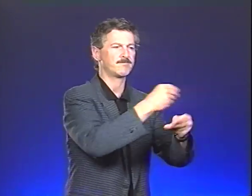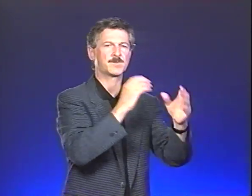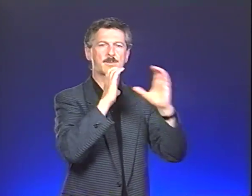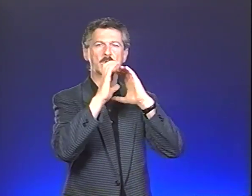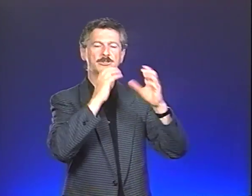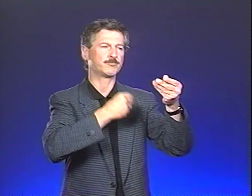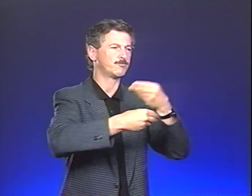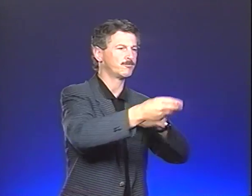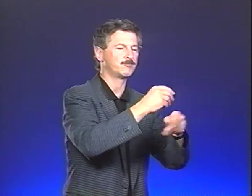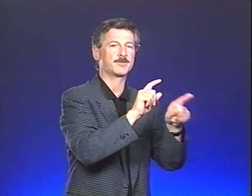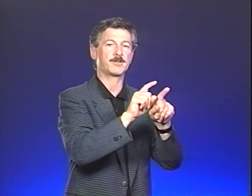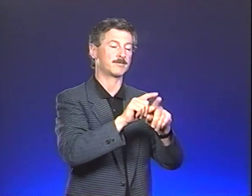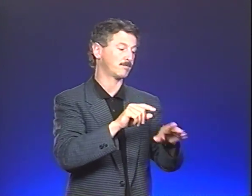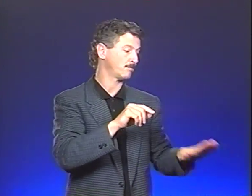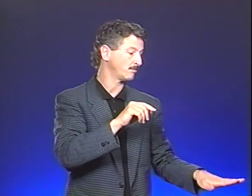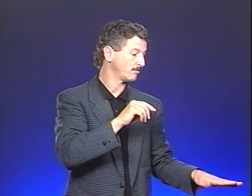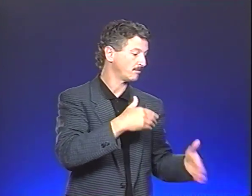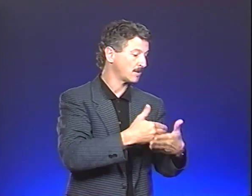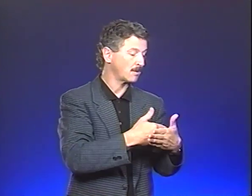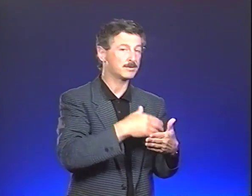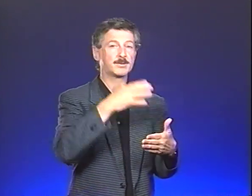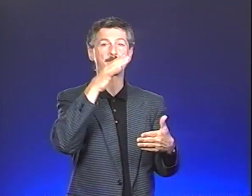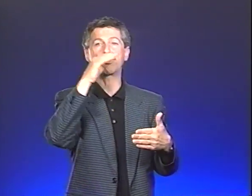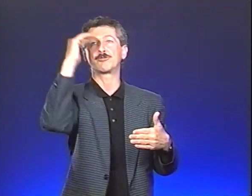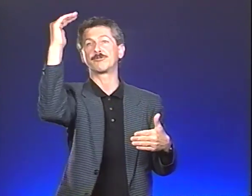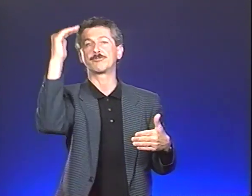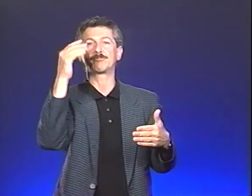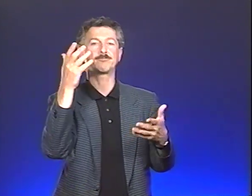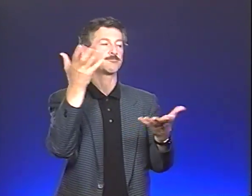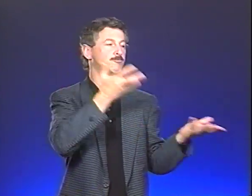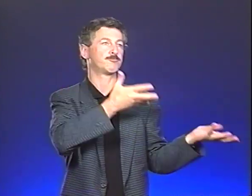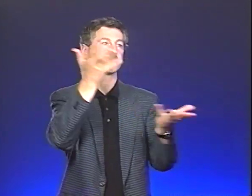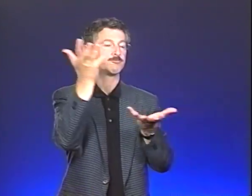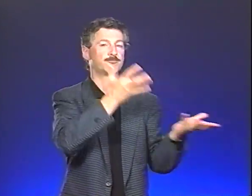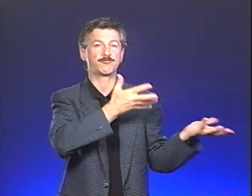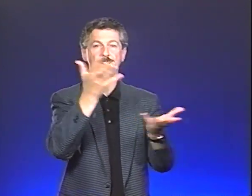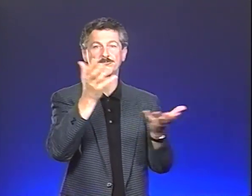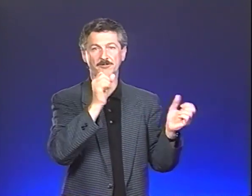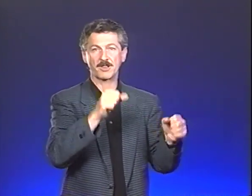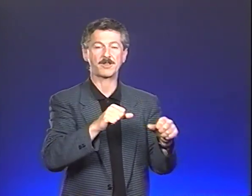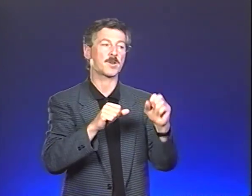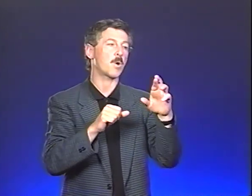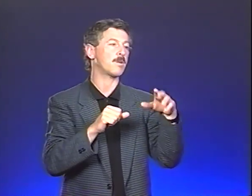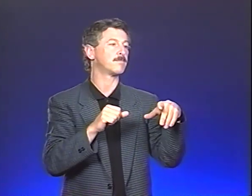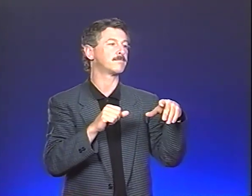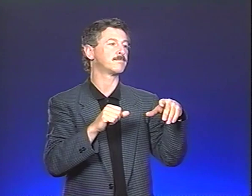People use language to communicate and to exchange information. A parent and a child can communicate.